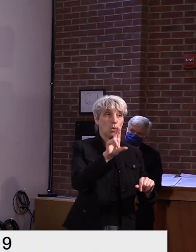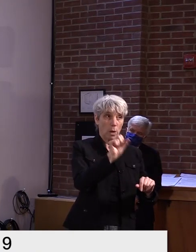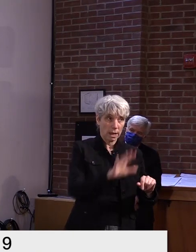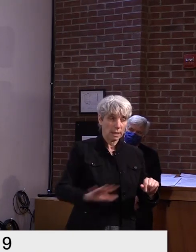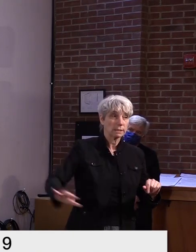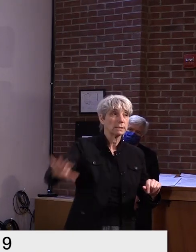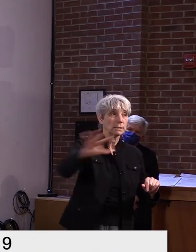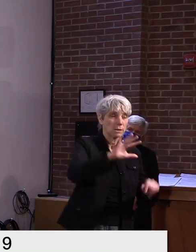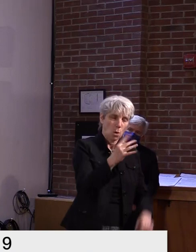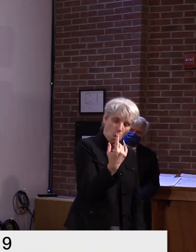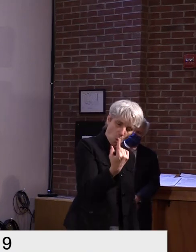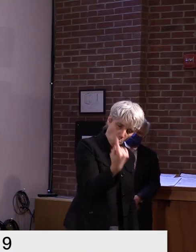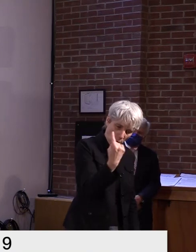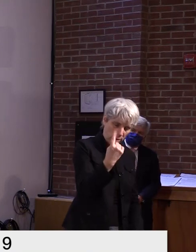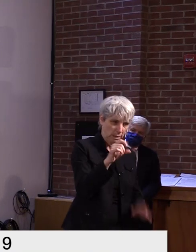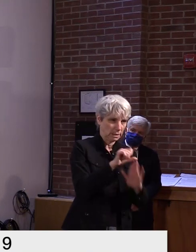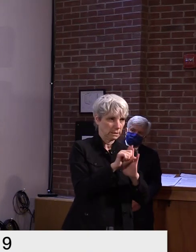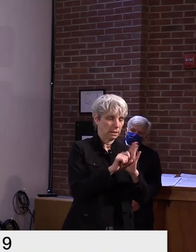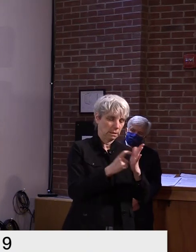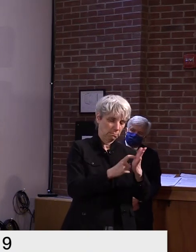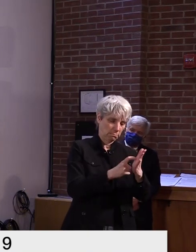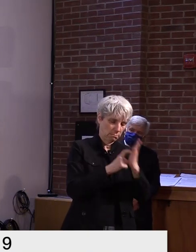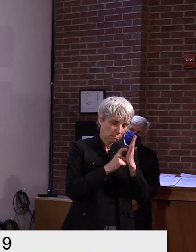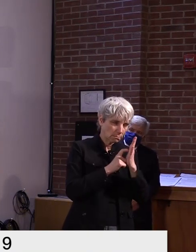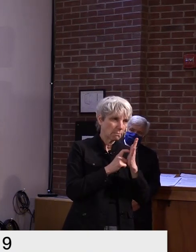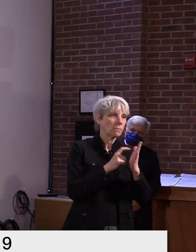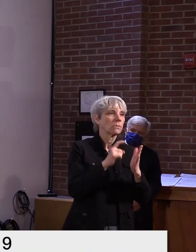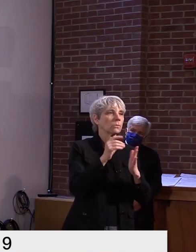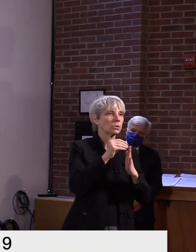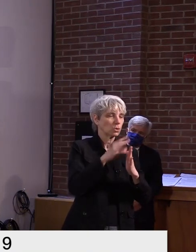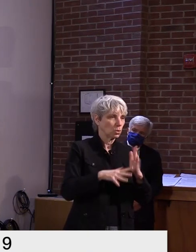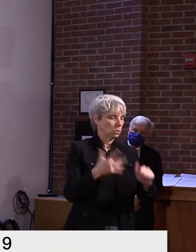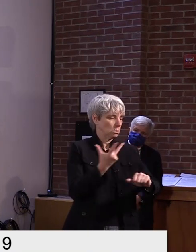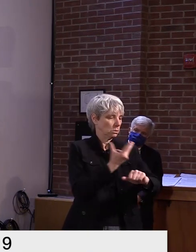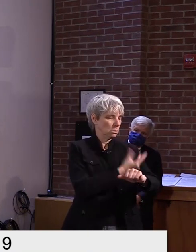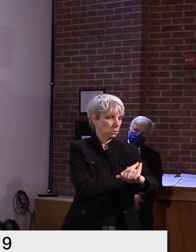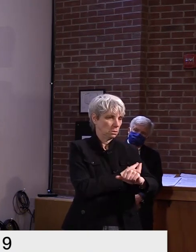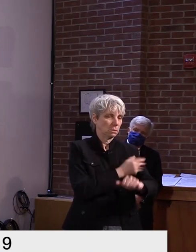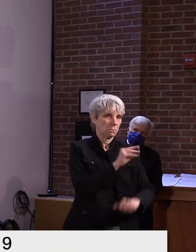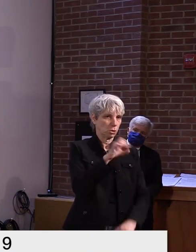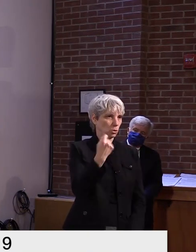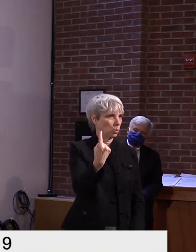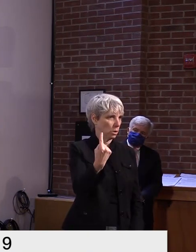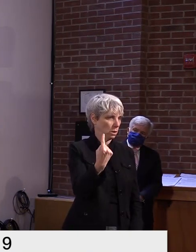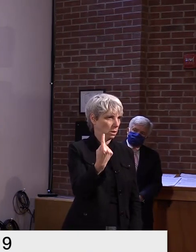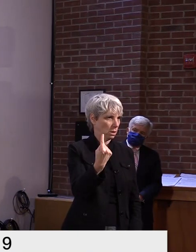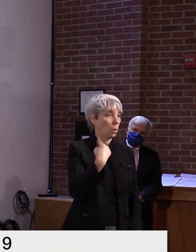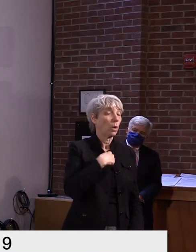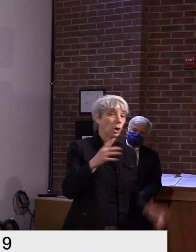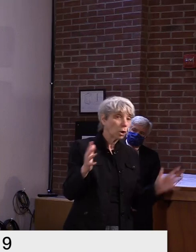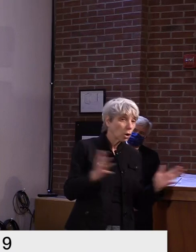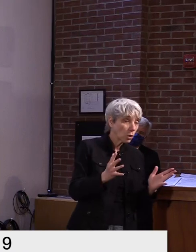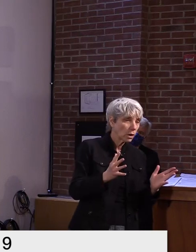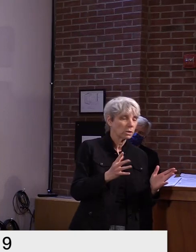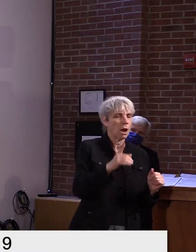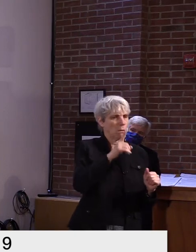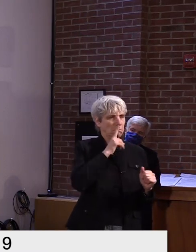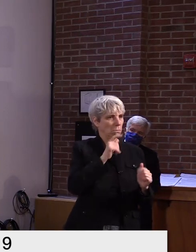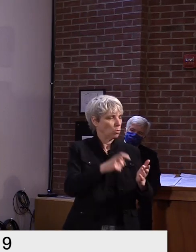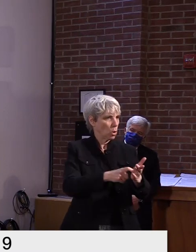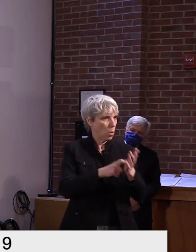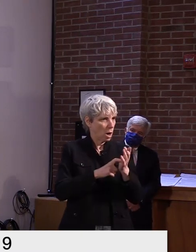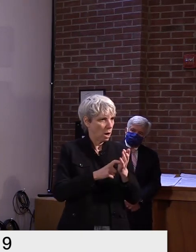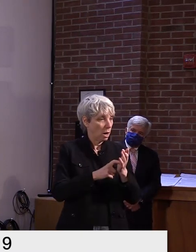Massachusetts, has moved to require flu vaccination for students. A policy decision of whether to do so is still